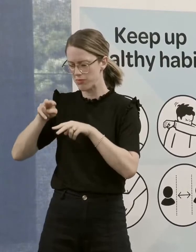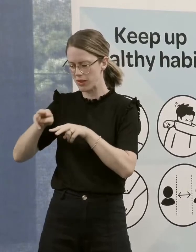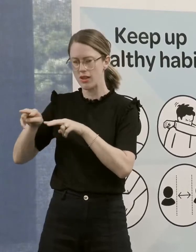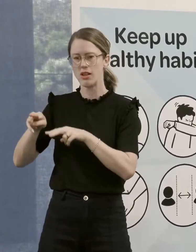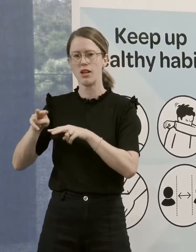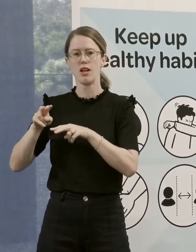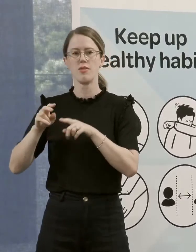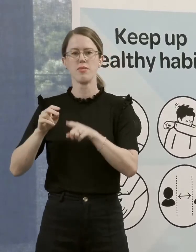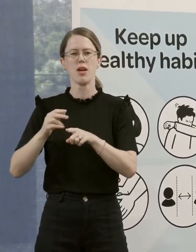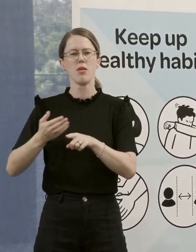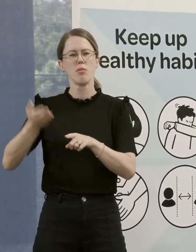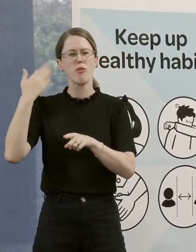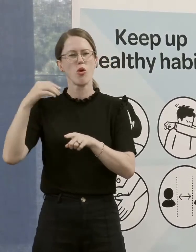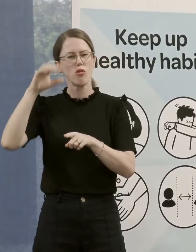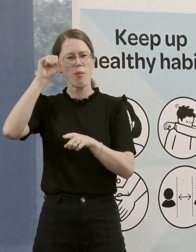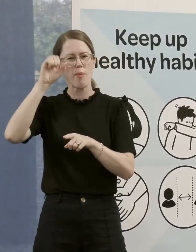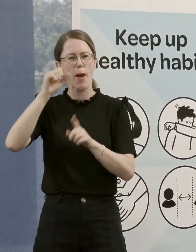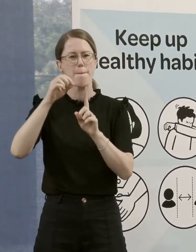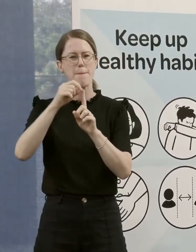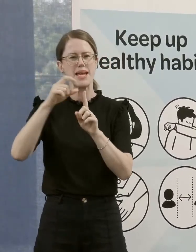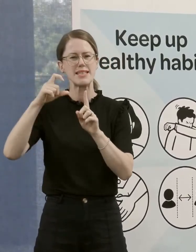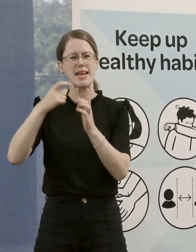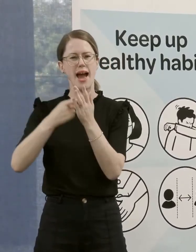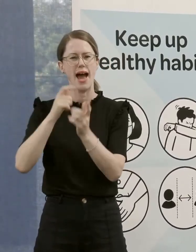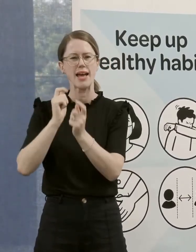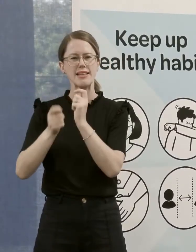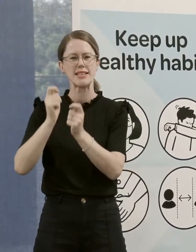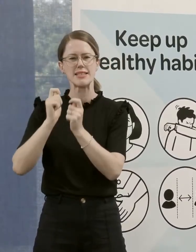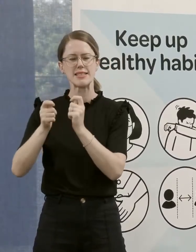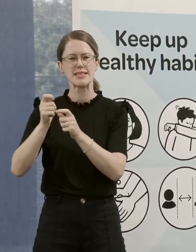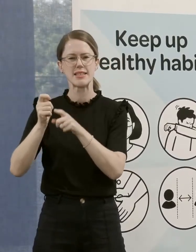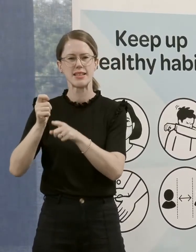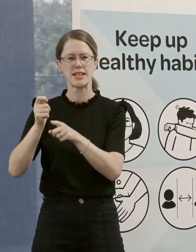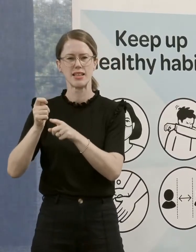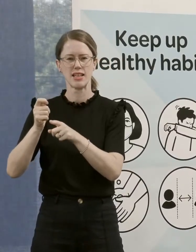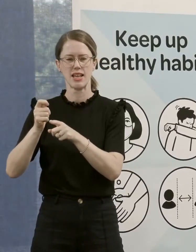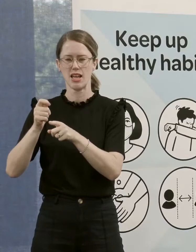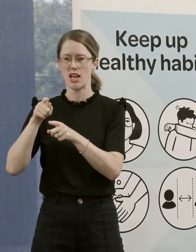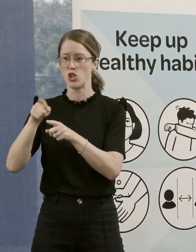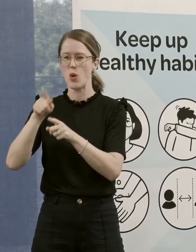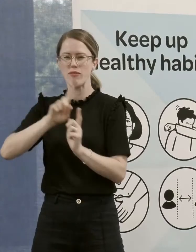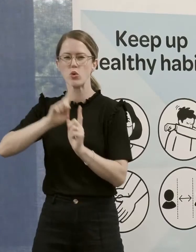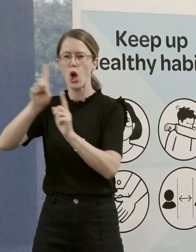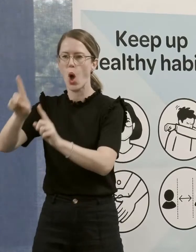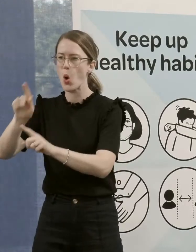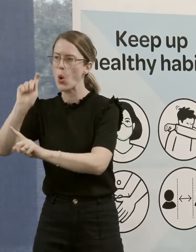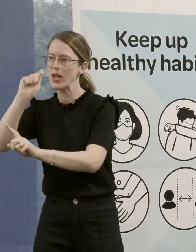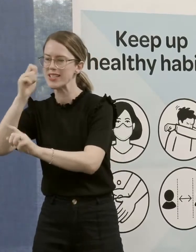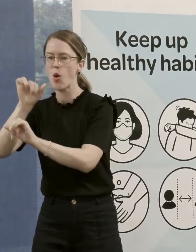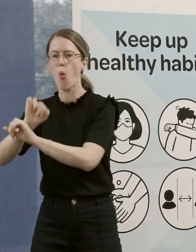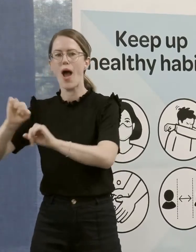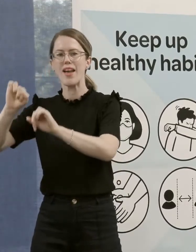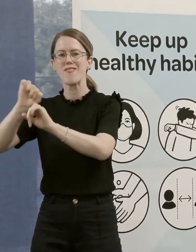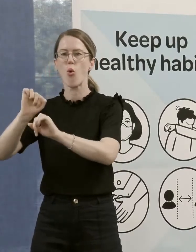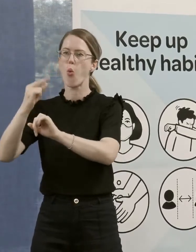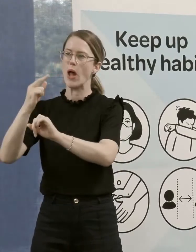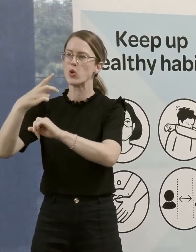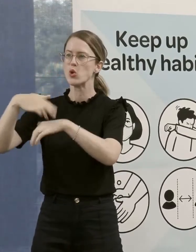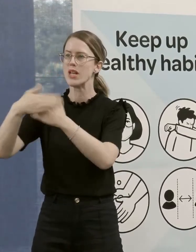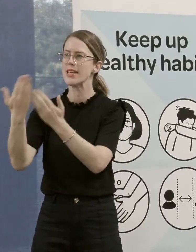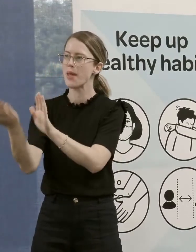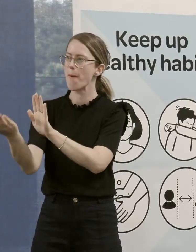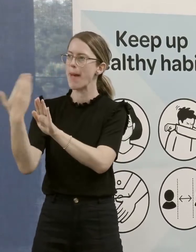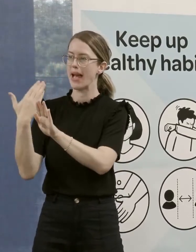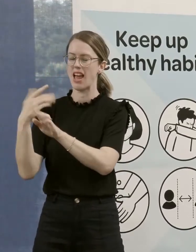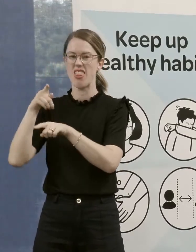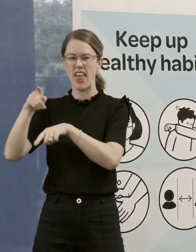at the backlog of PCR tests that we had in the early part of the Omicron outbreak. And when we made that